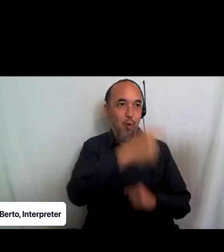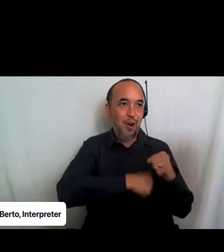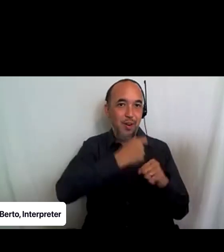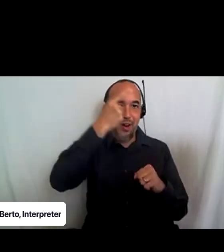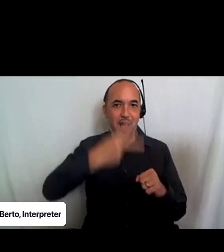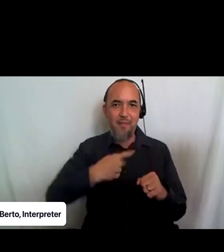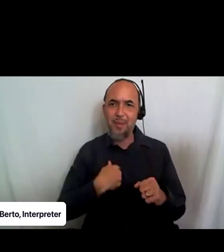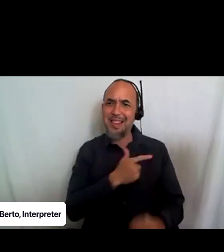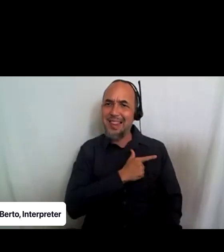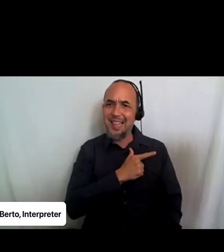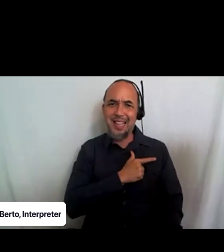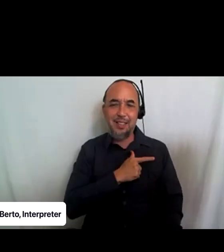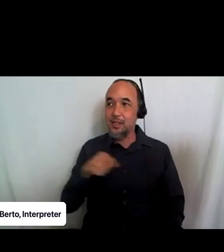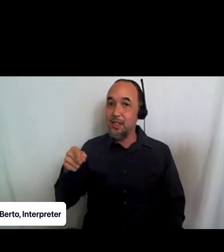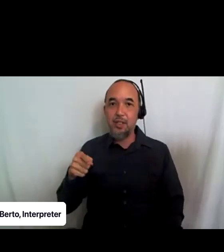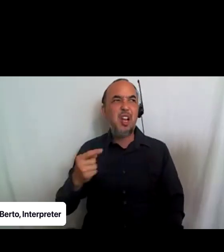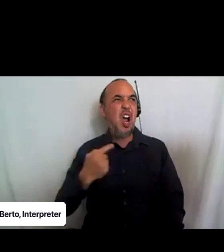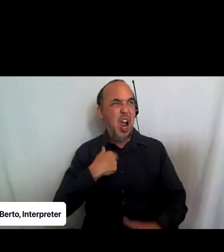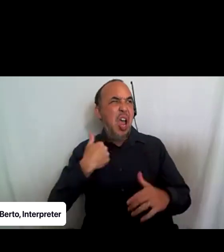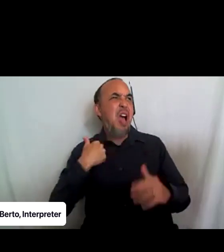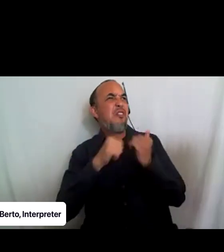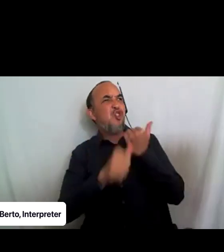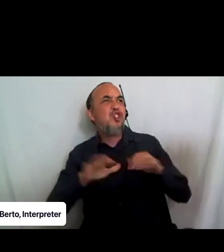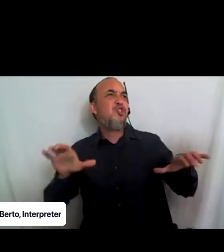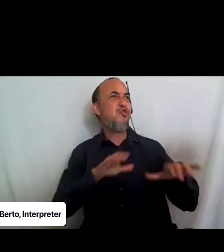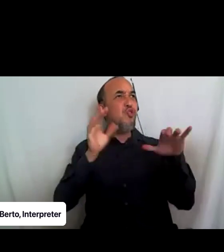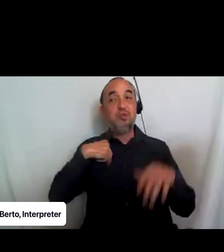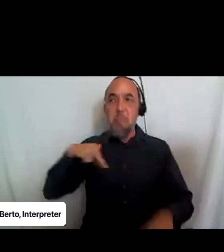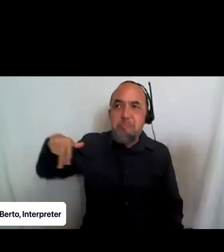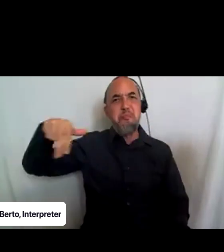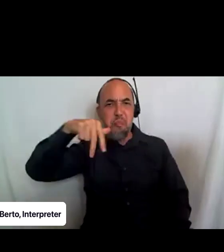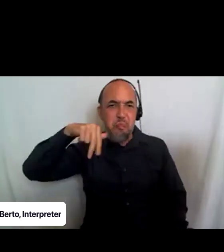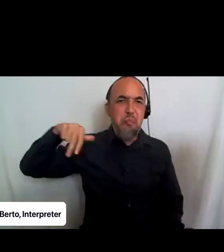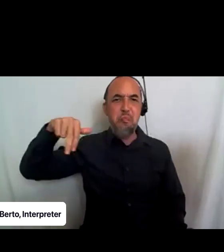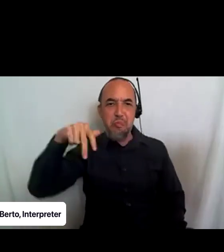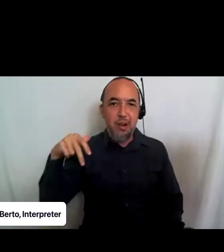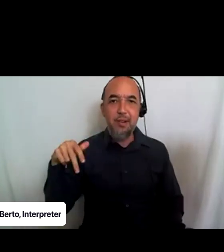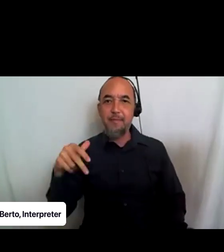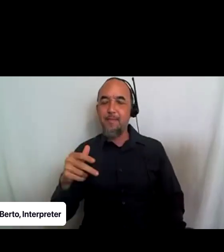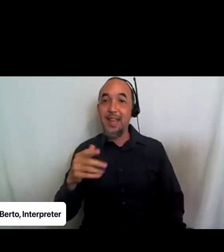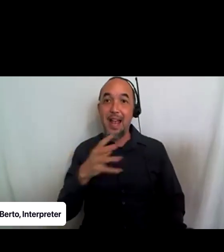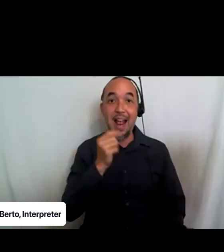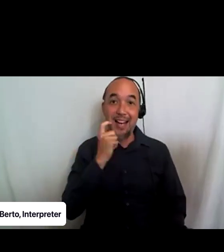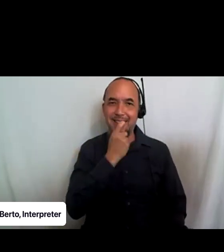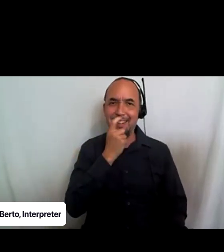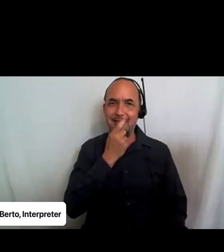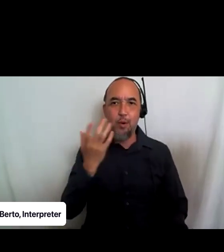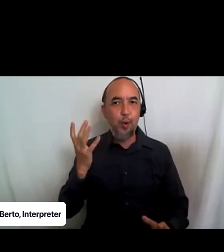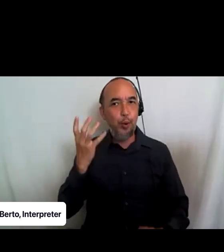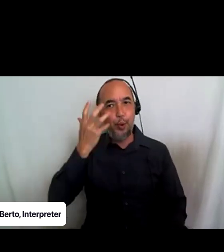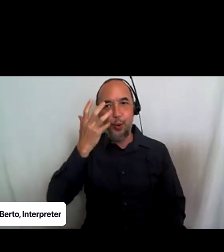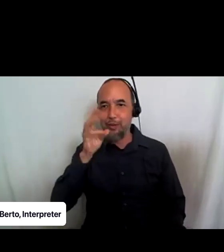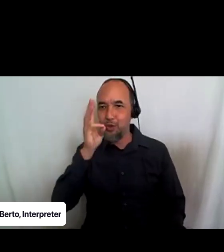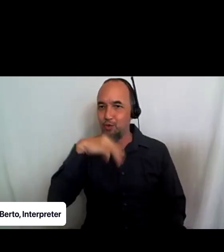lazy. He's like, I got shit to do, Dad. And so he's kind of walking around and he's teething. So it's a kind of weird